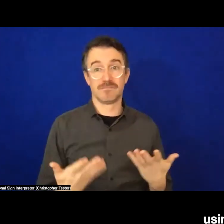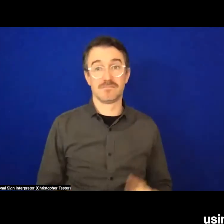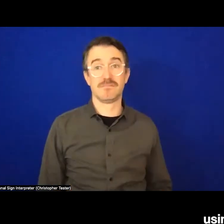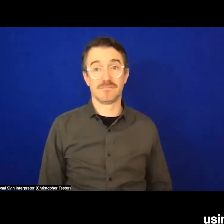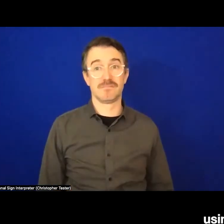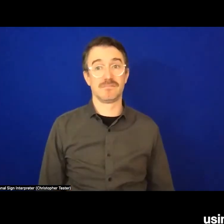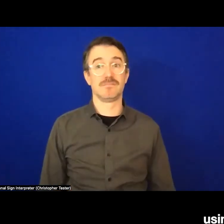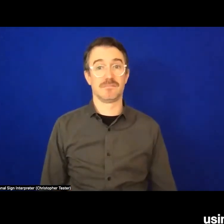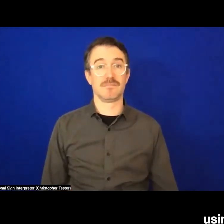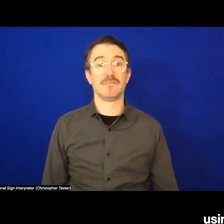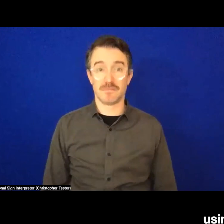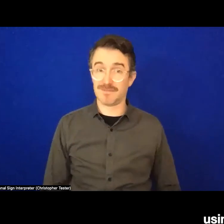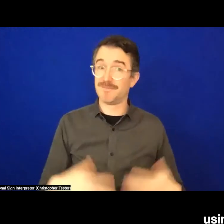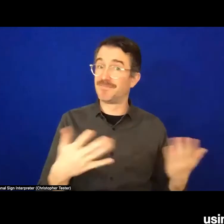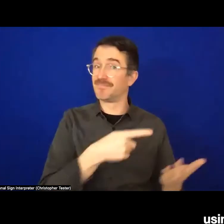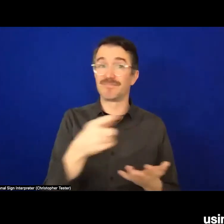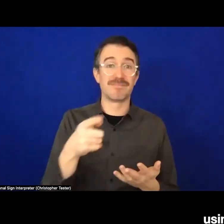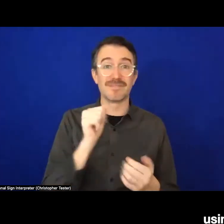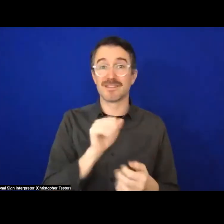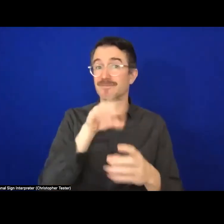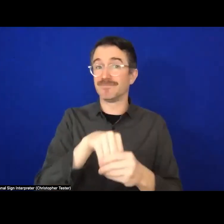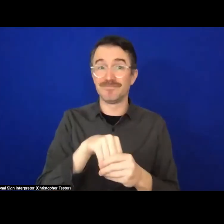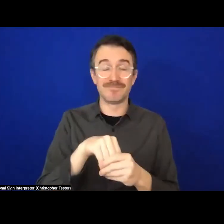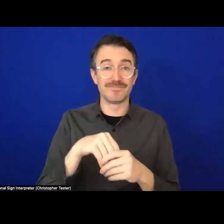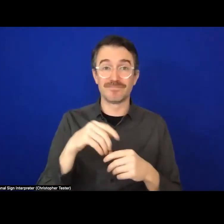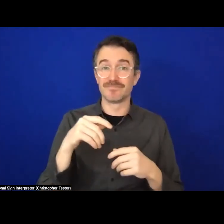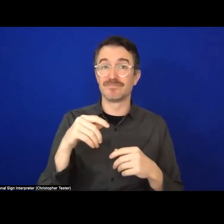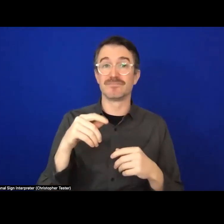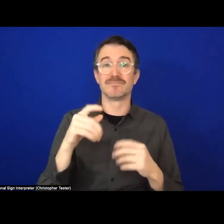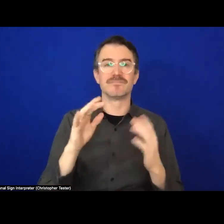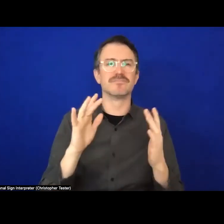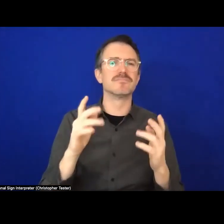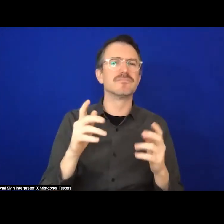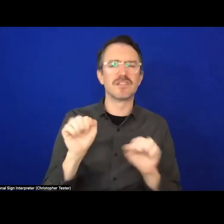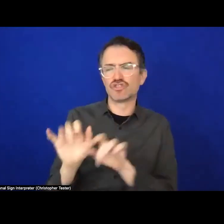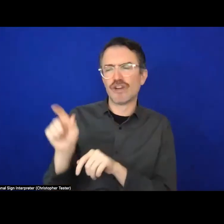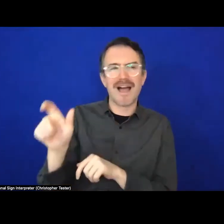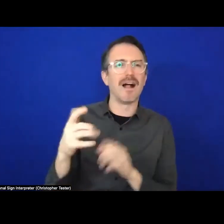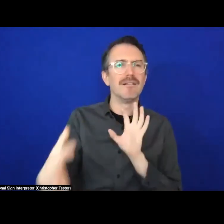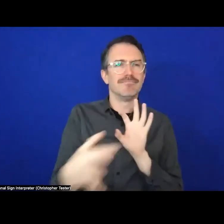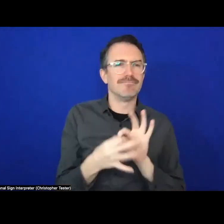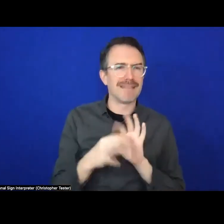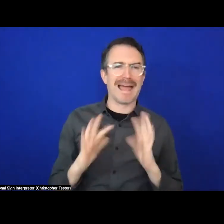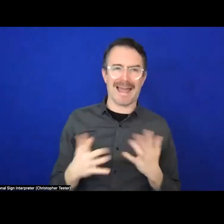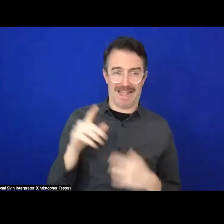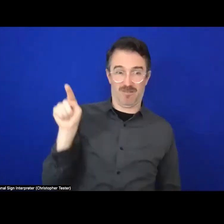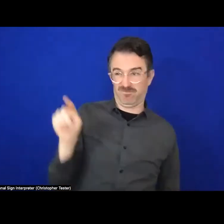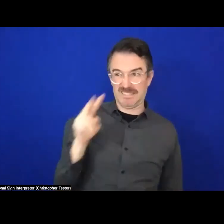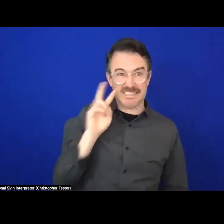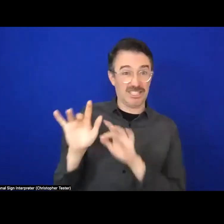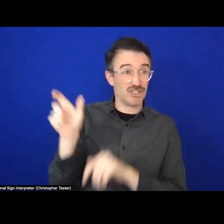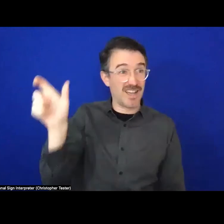us using the information that was shared in the chat box. Thank you so much, and looking forward to